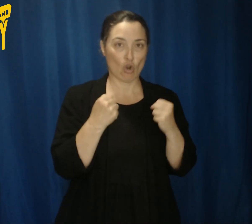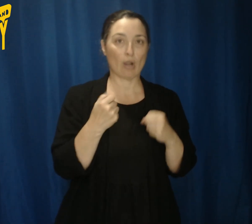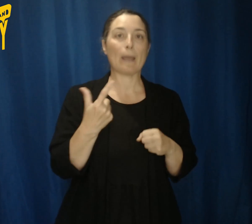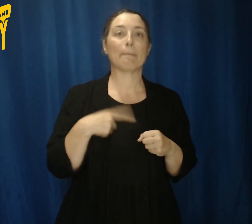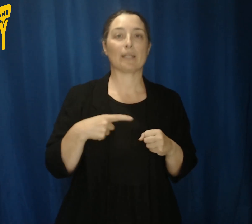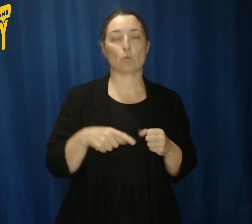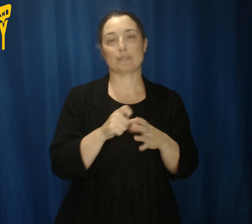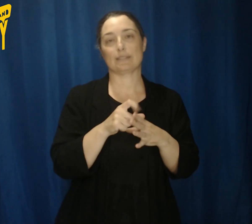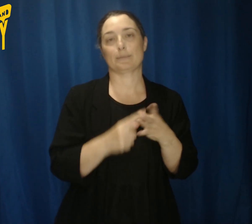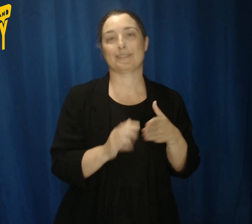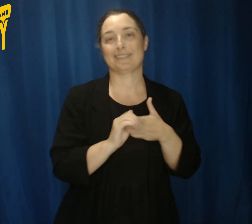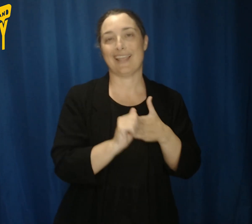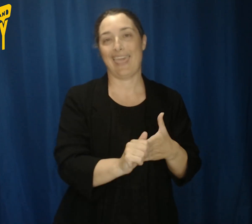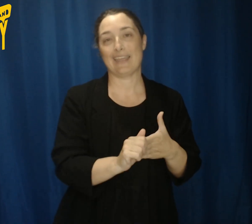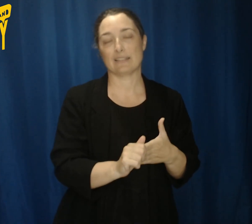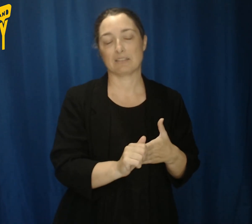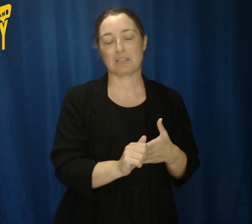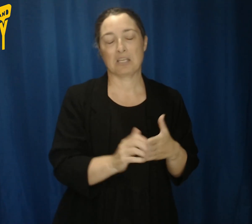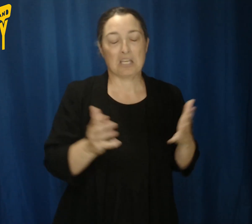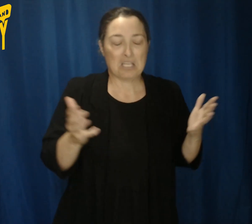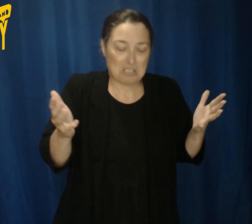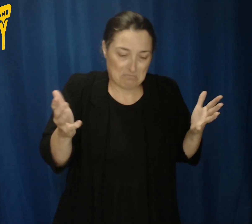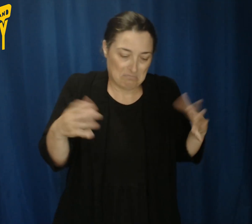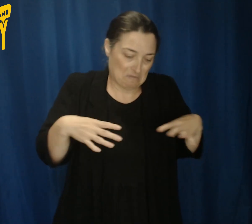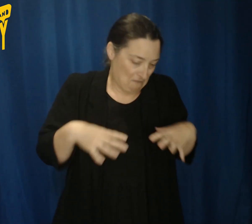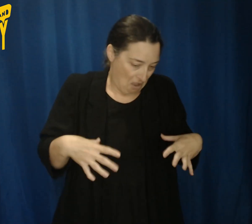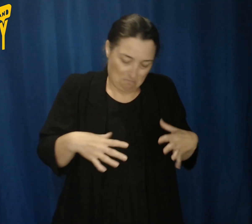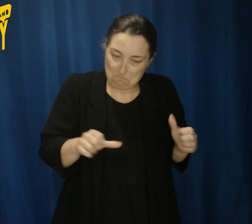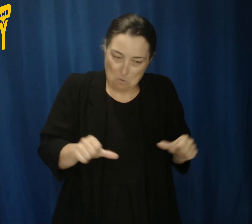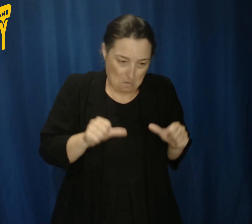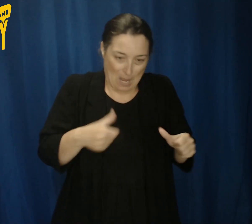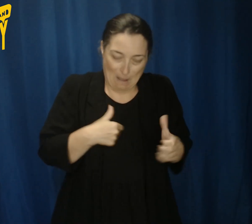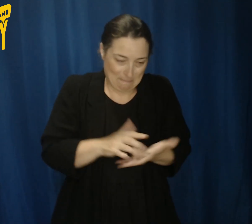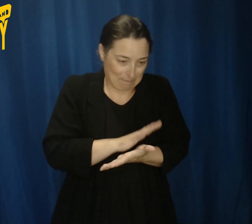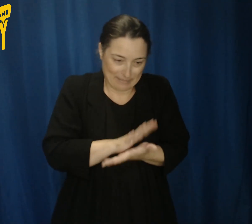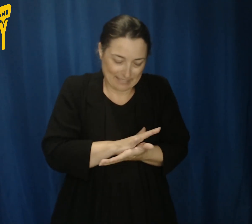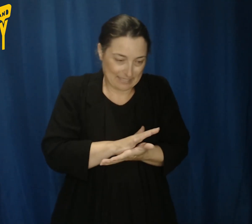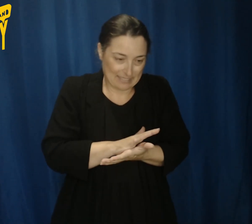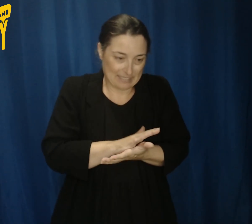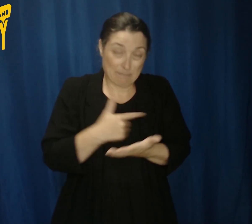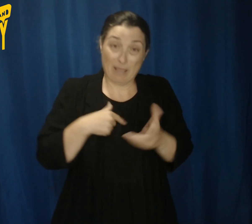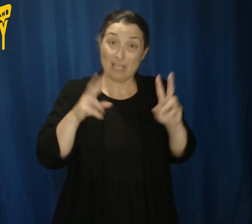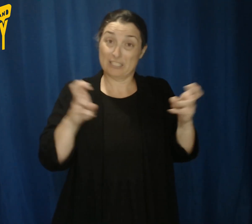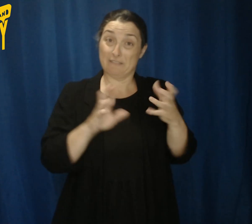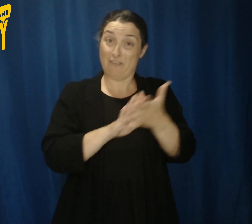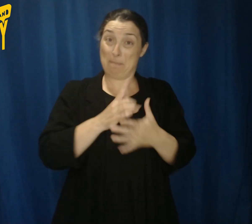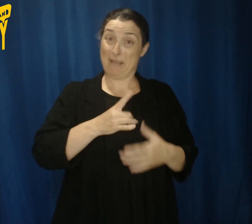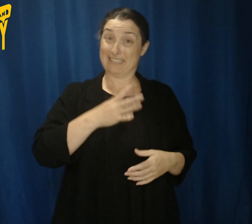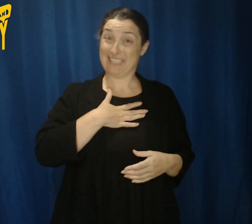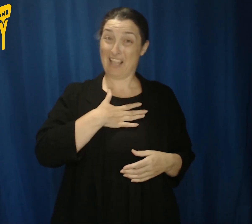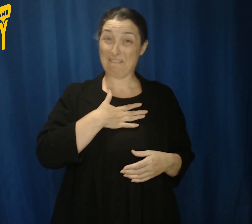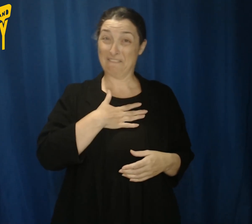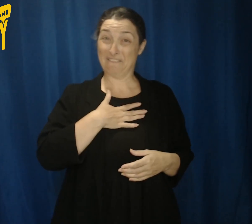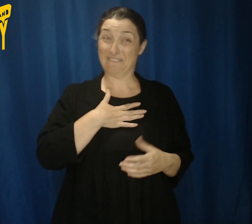led. And so be it. I'm really happy with that. But where do I define myself? Not very comfortably in there,